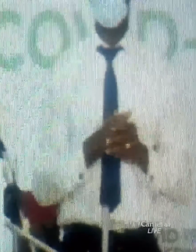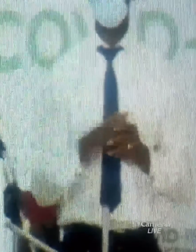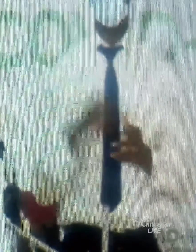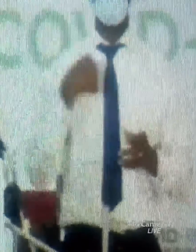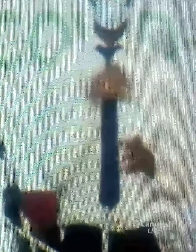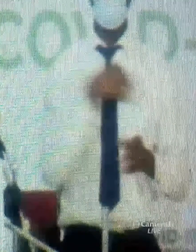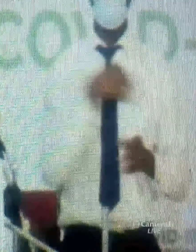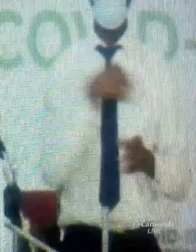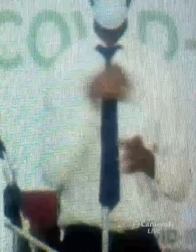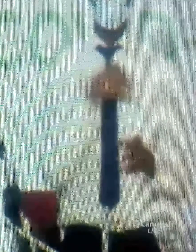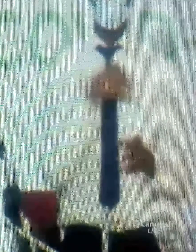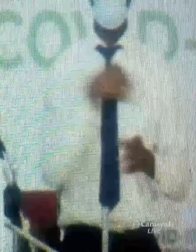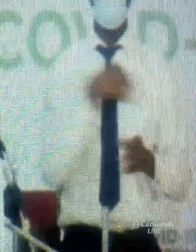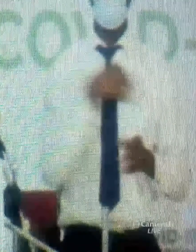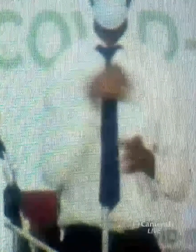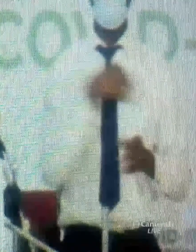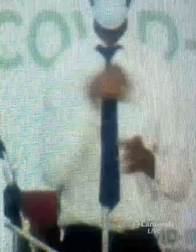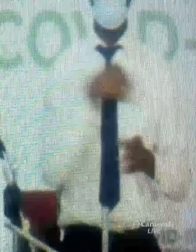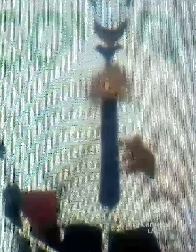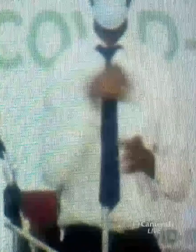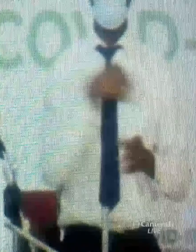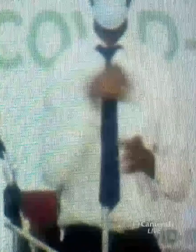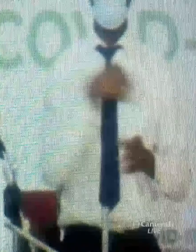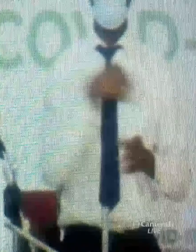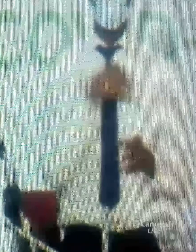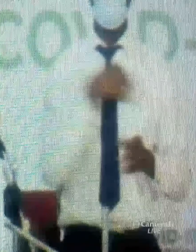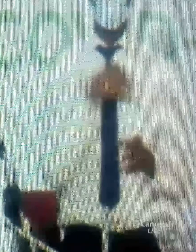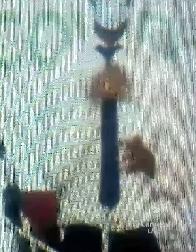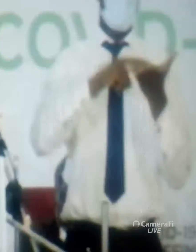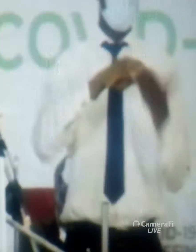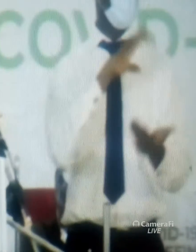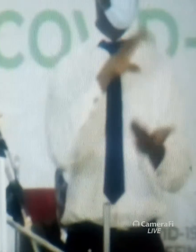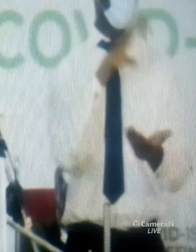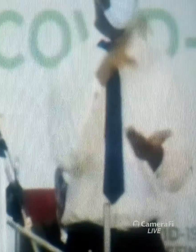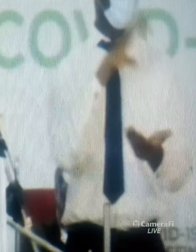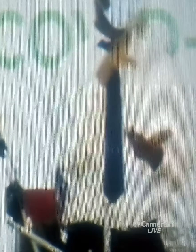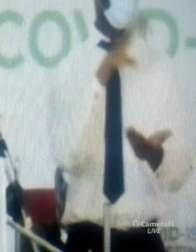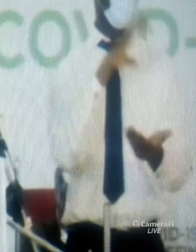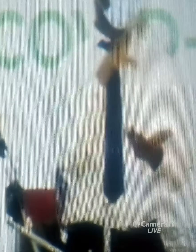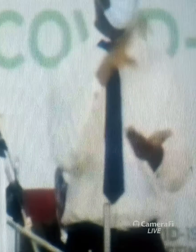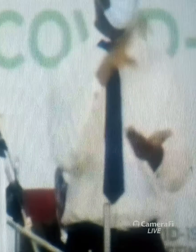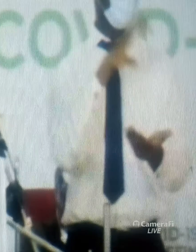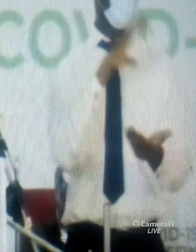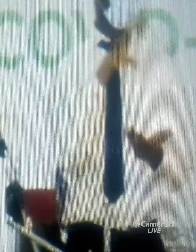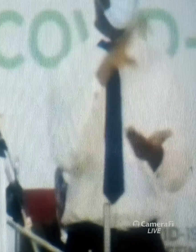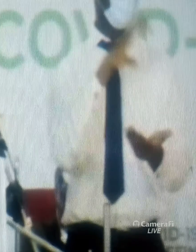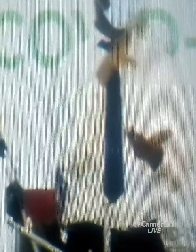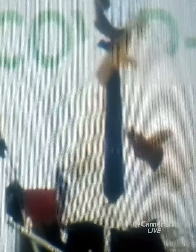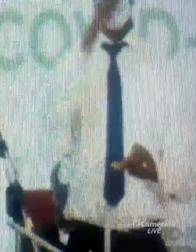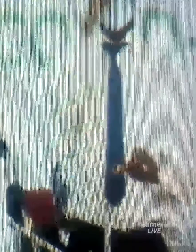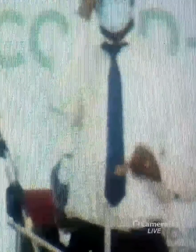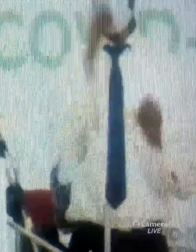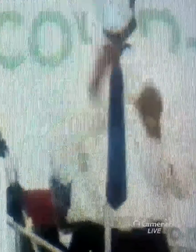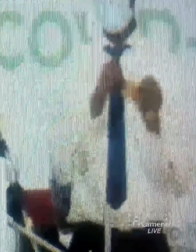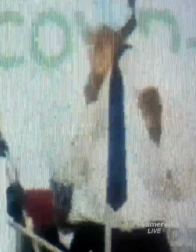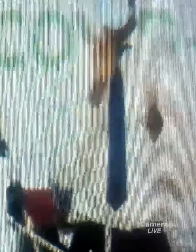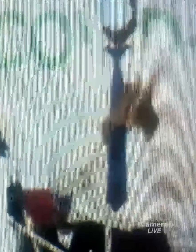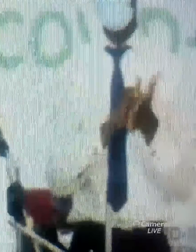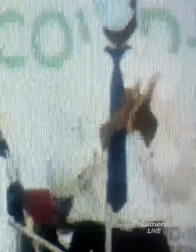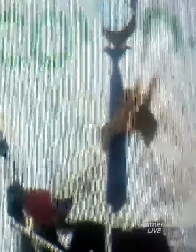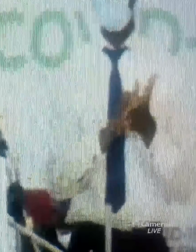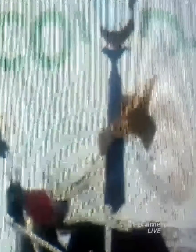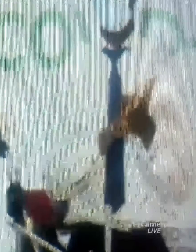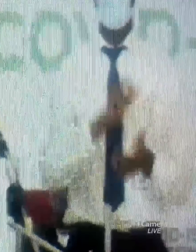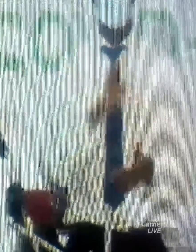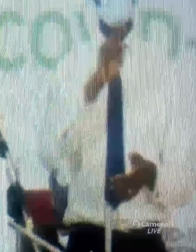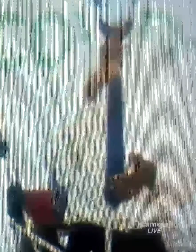we have increased our research capacity. You will recall that the